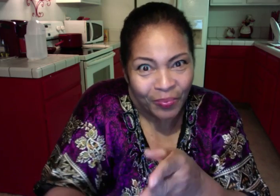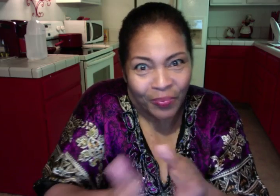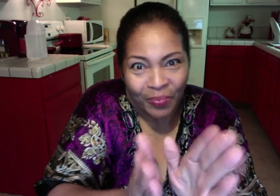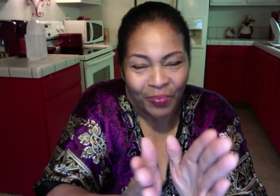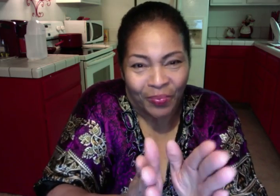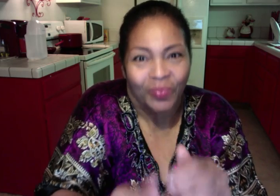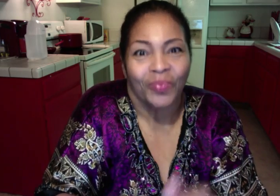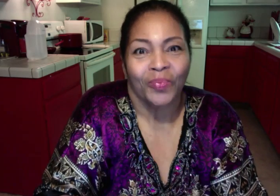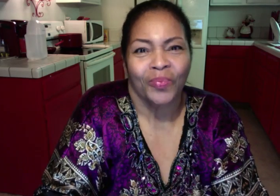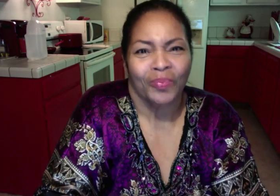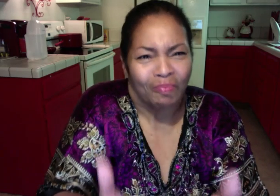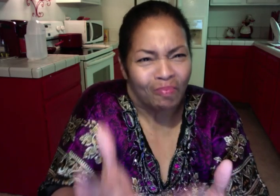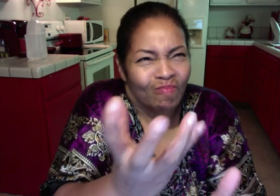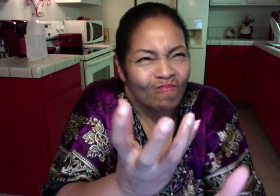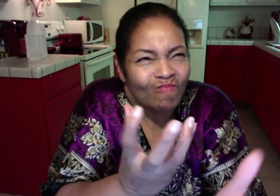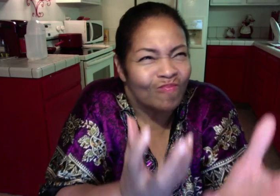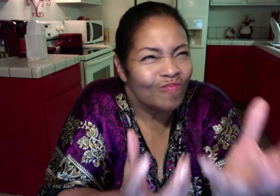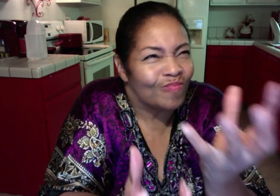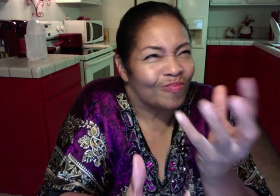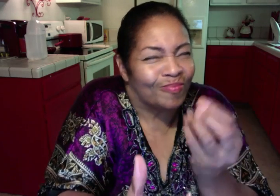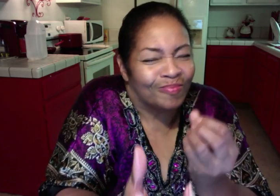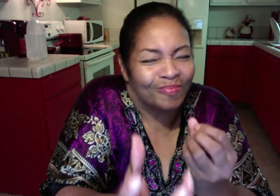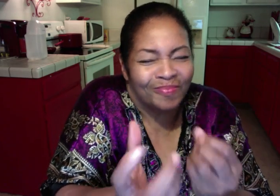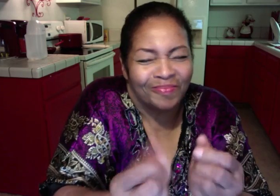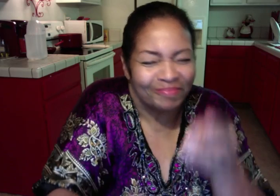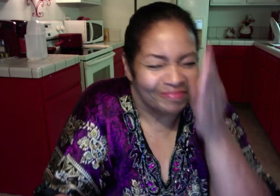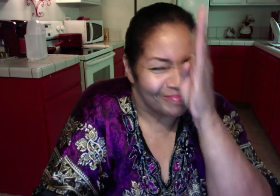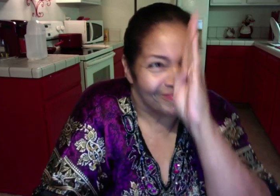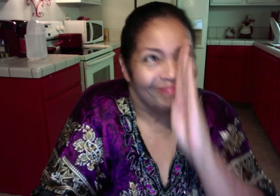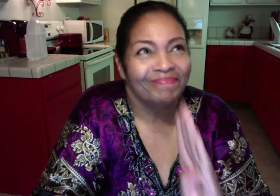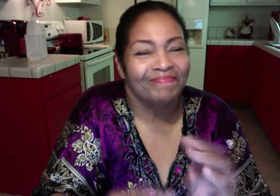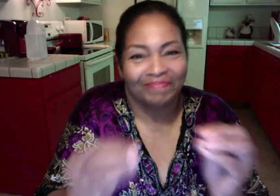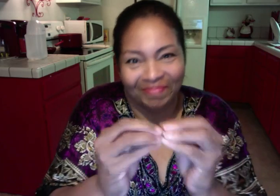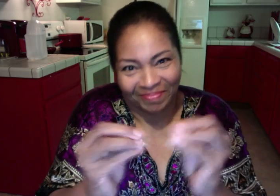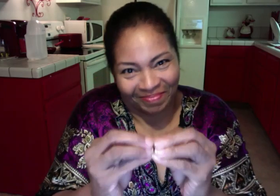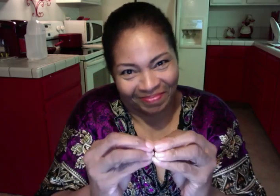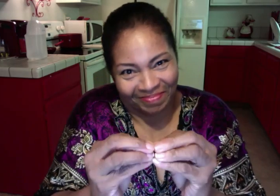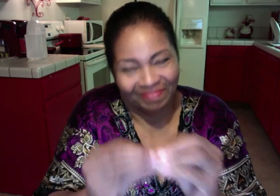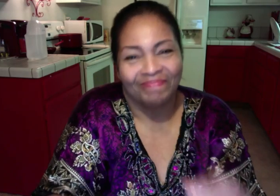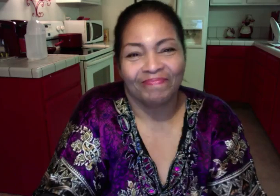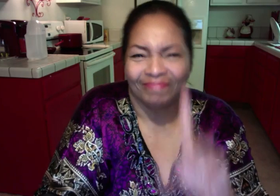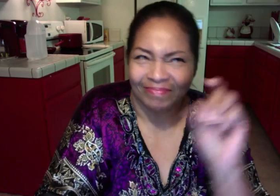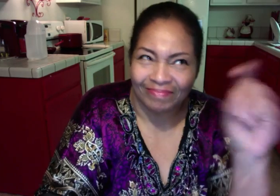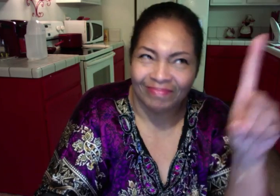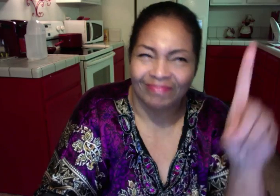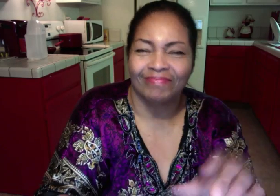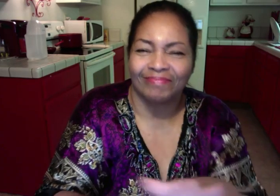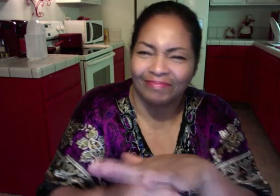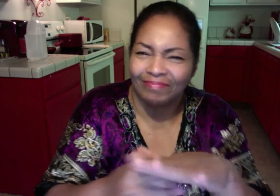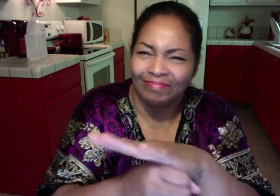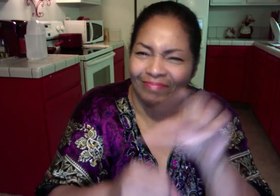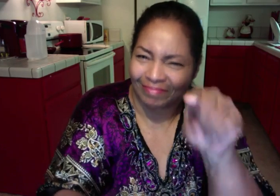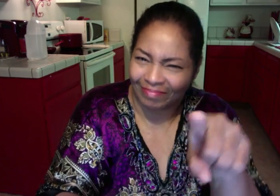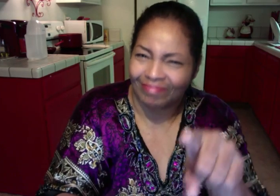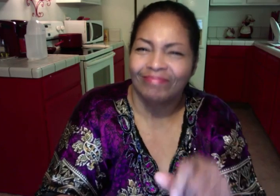Him. Ask God to fill you with His Holy Spirit. That's where your nature changes. Instead